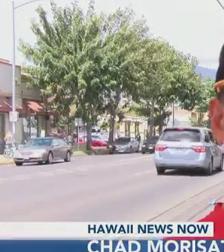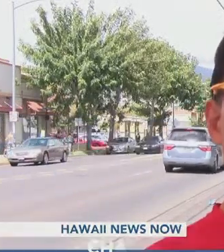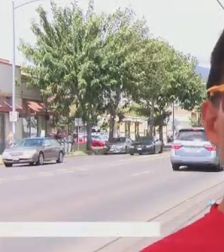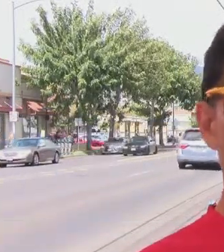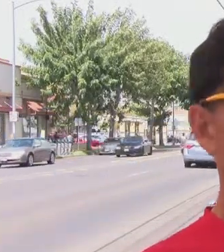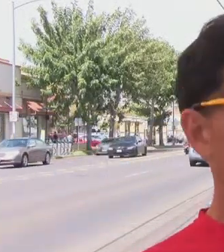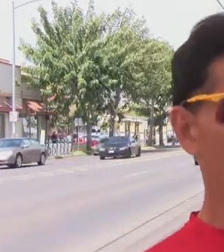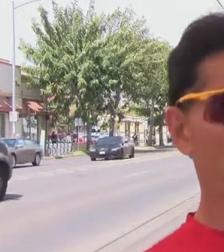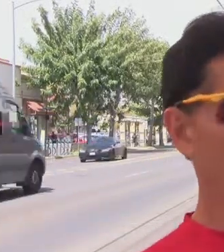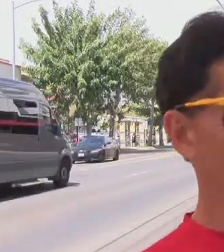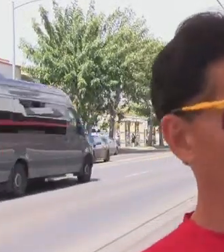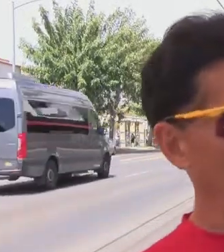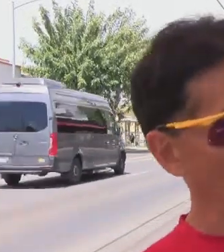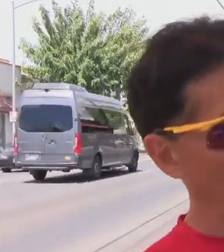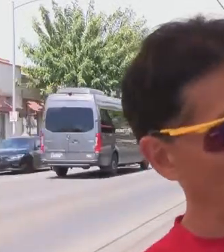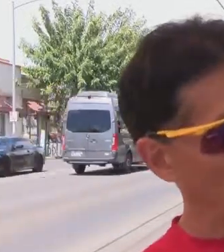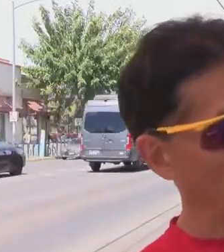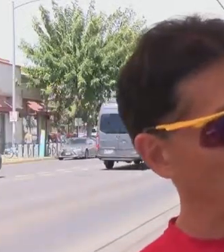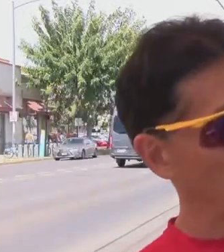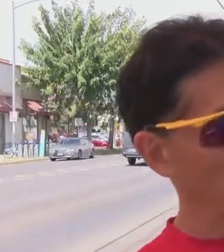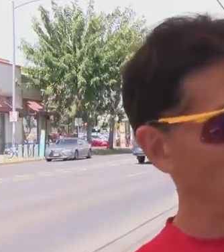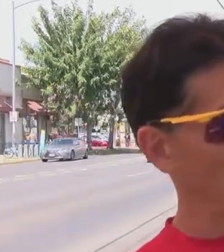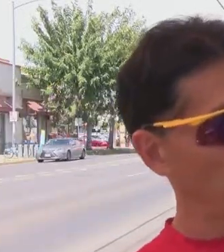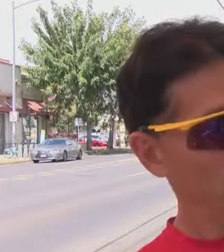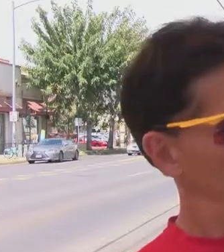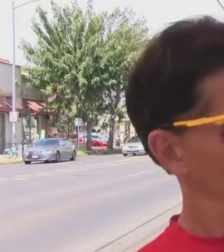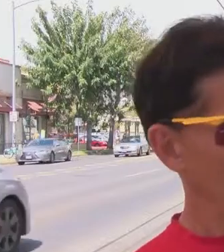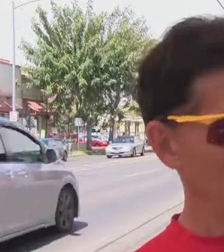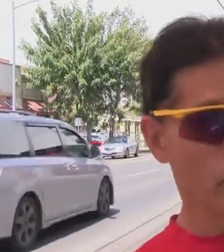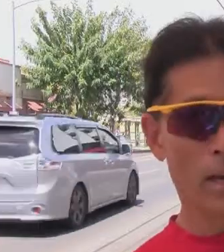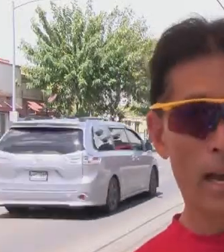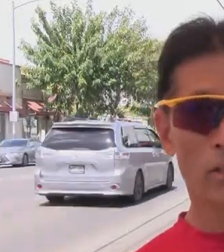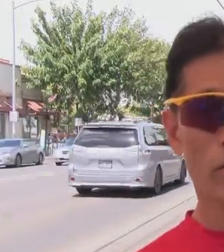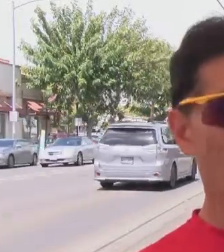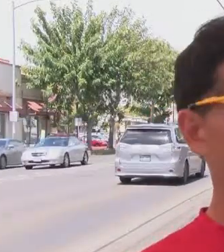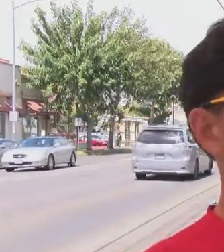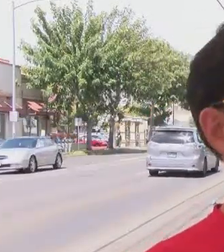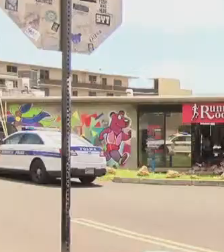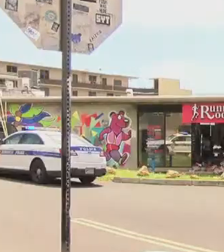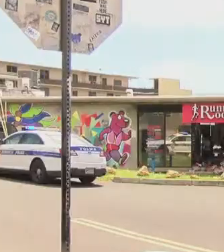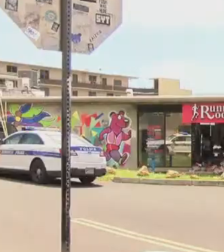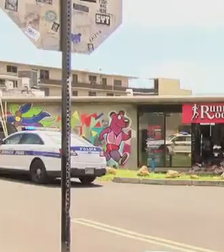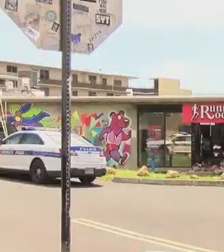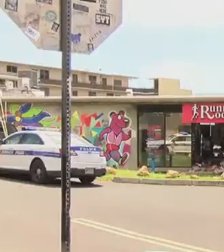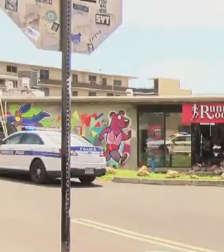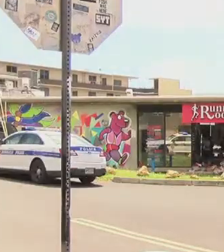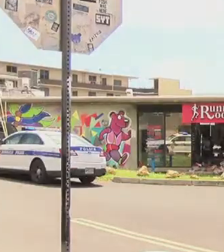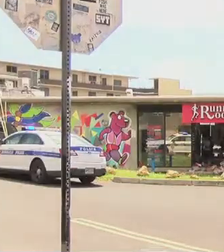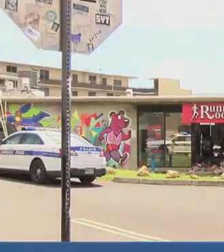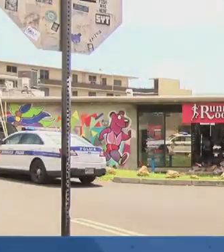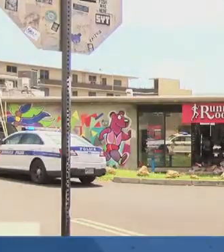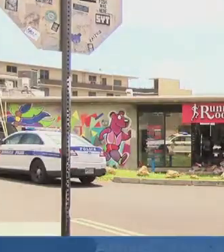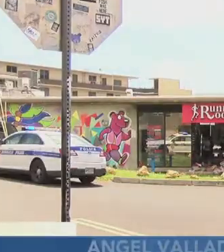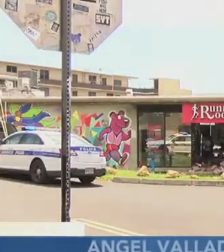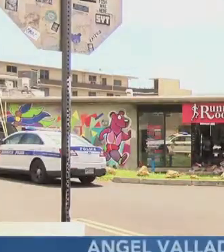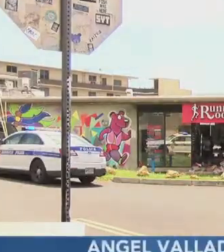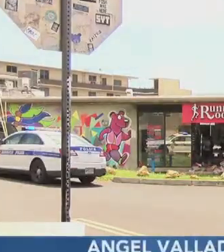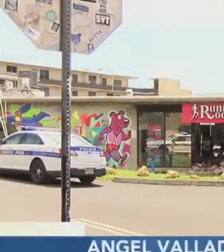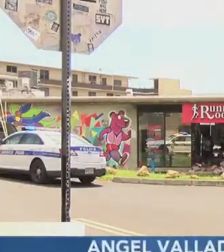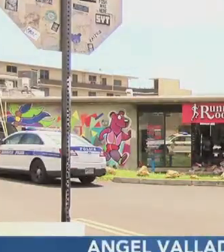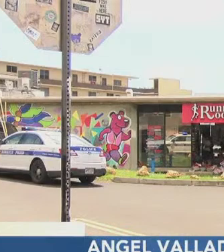chair. He actually hit the table and went right through the glass over there. I'm still kind of shaking. My mind's not really